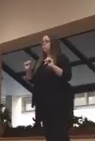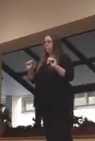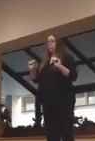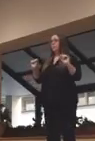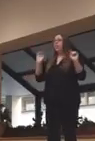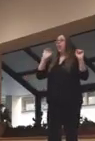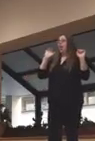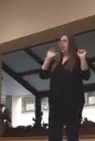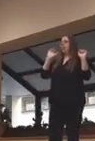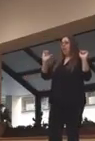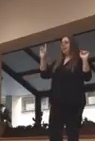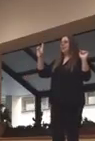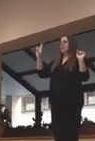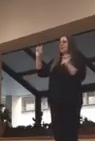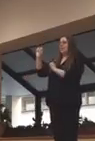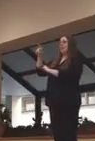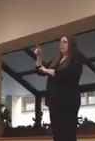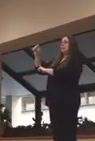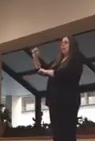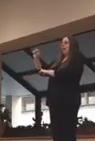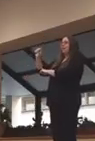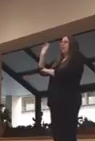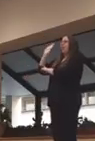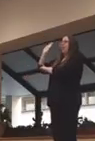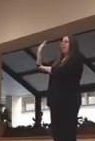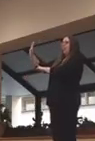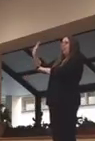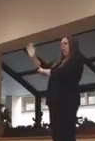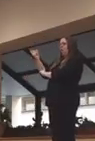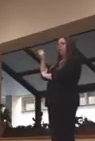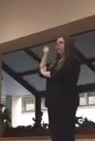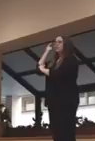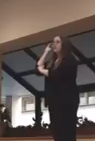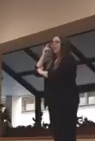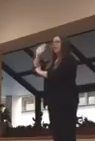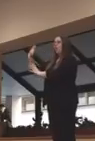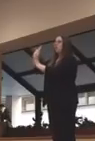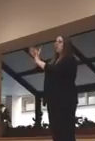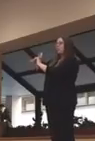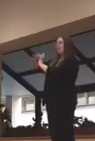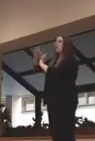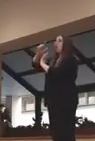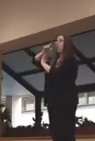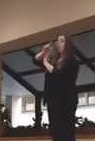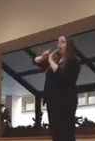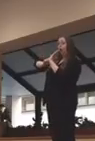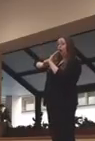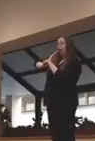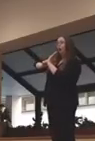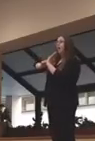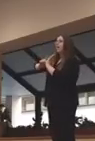for community, correct, that's for community work. That's DSPS's, their understanding and